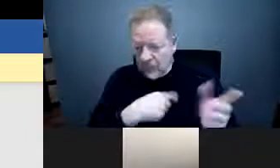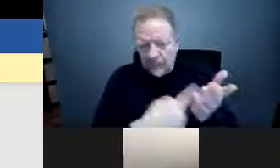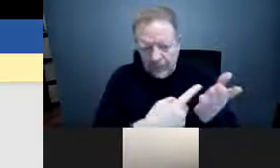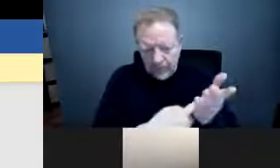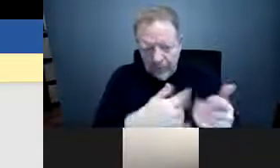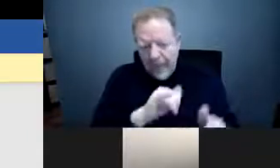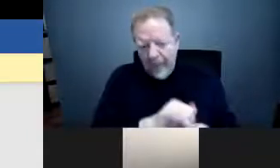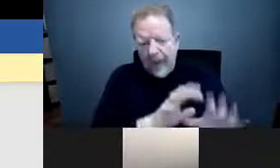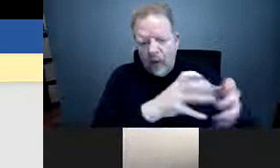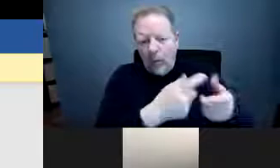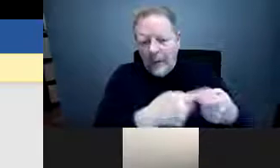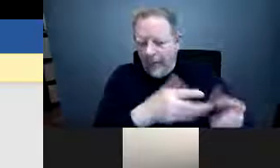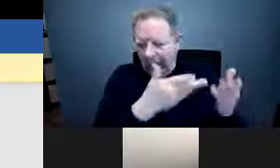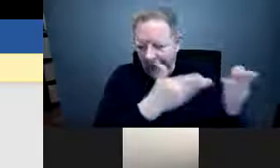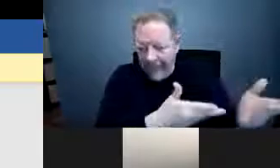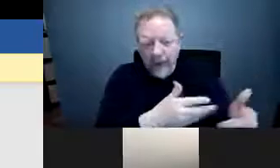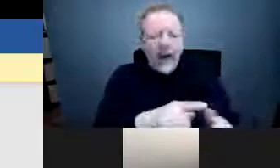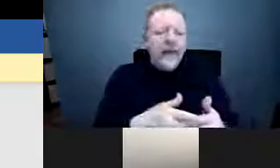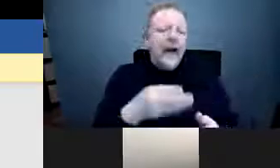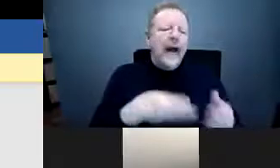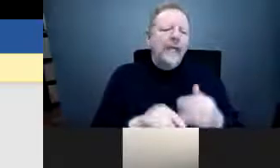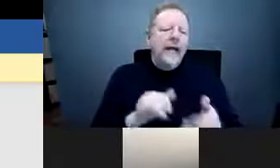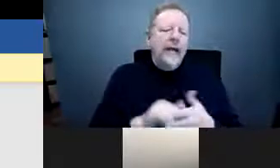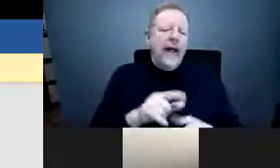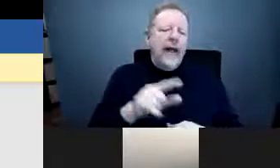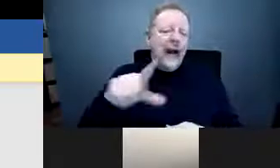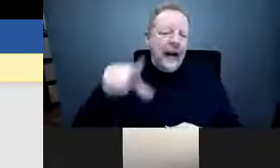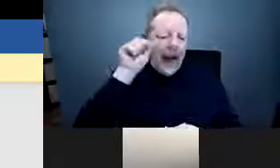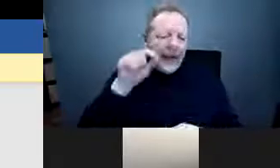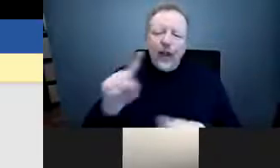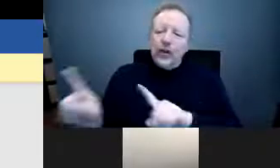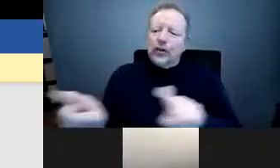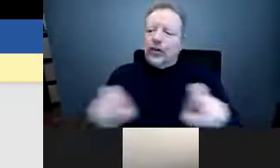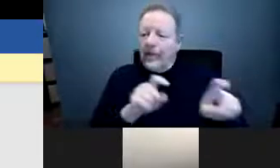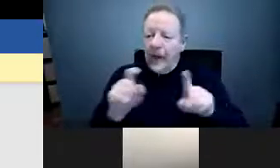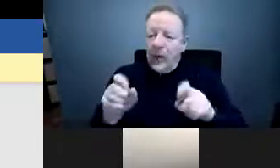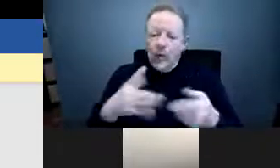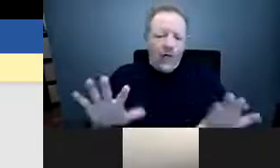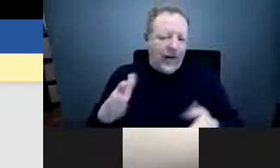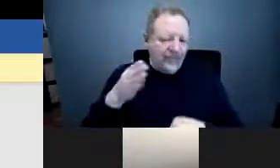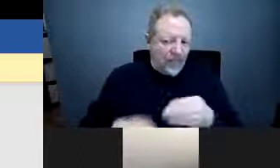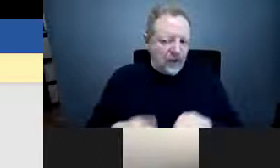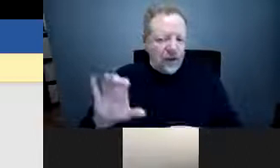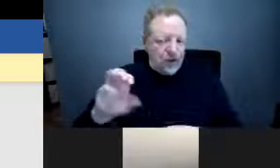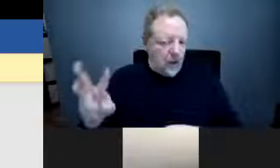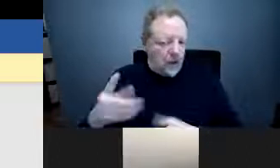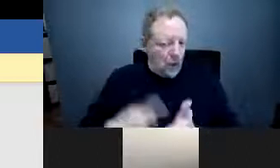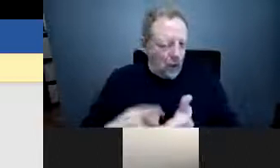And then Christine had provided that Gallaudet surveys were completed. And at that time, she